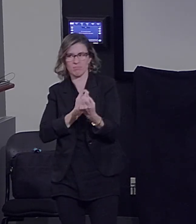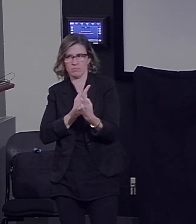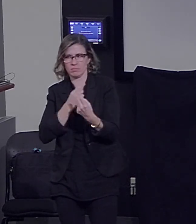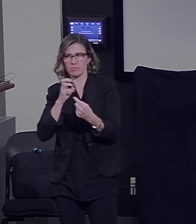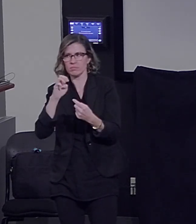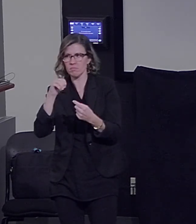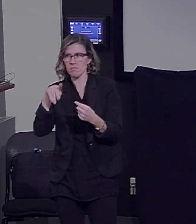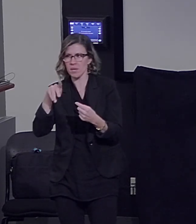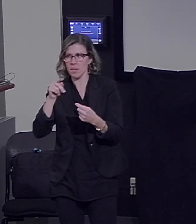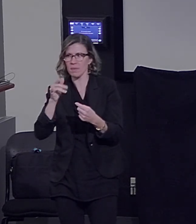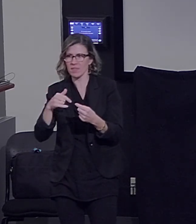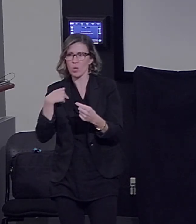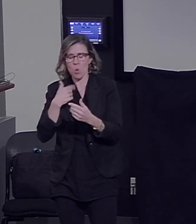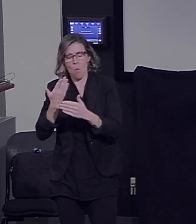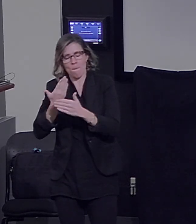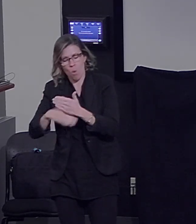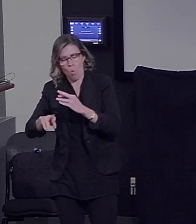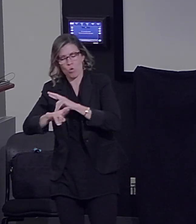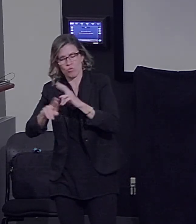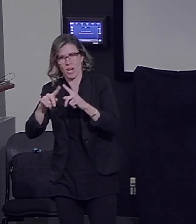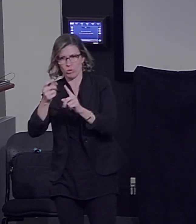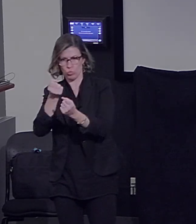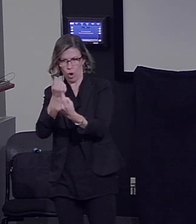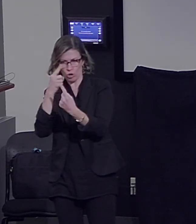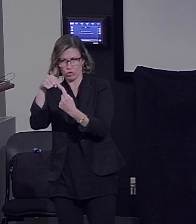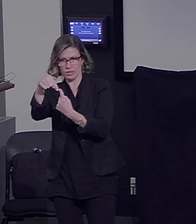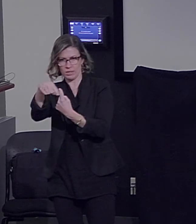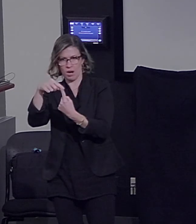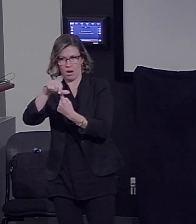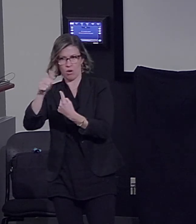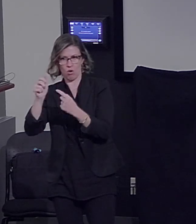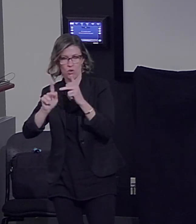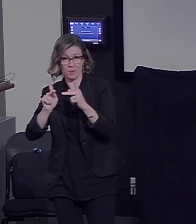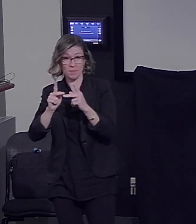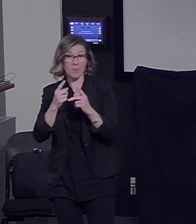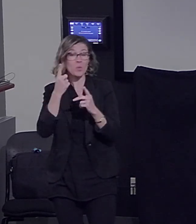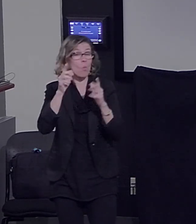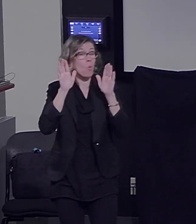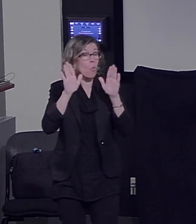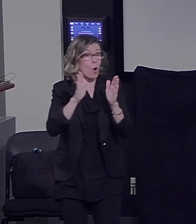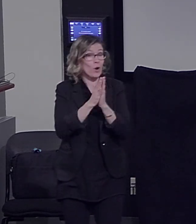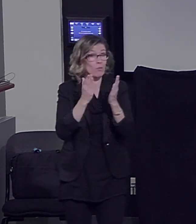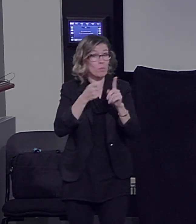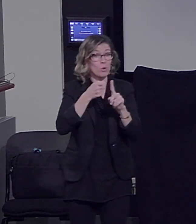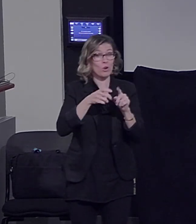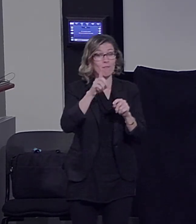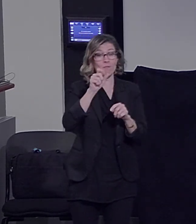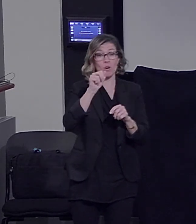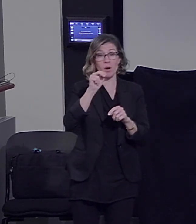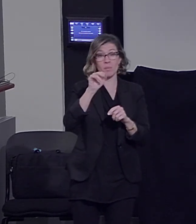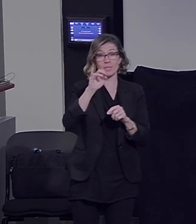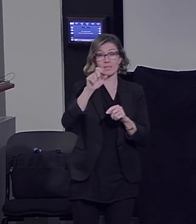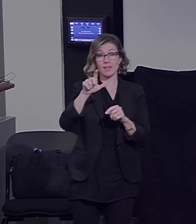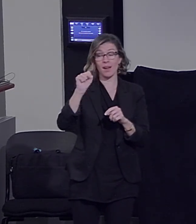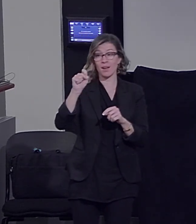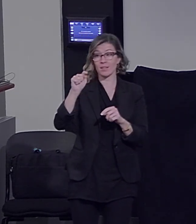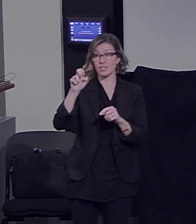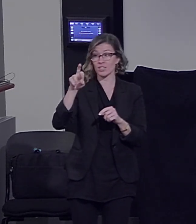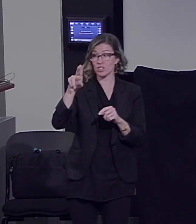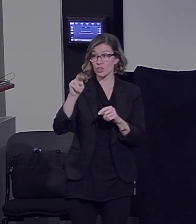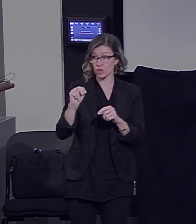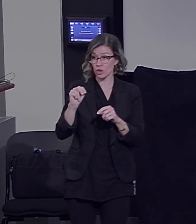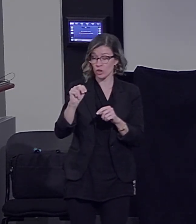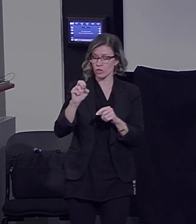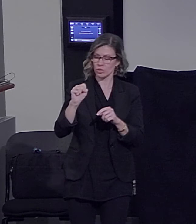to understand the mother. And in this sense, there is a wonderful book by Daniel Stern who describes the relation